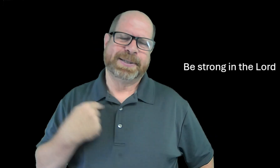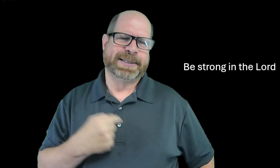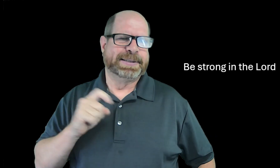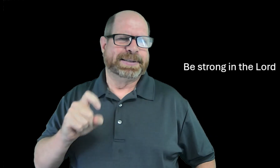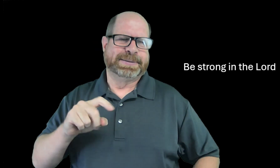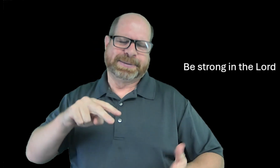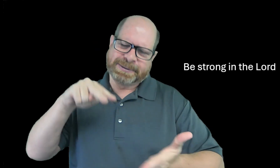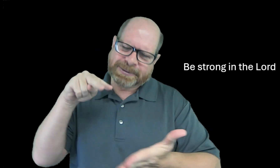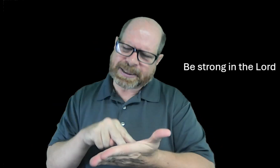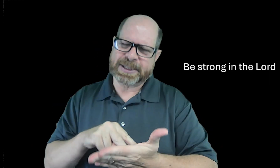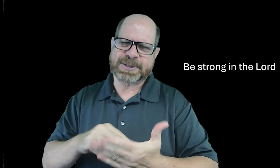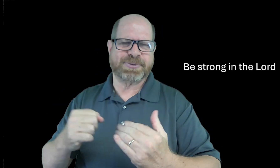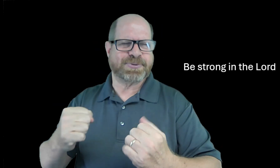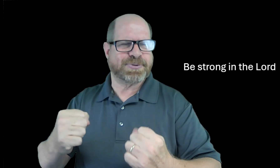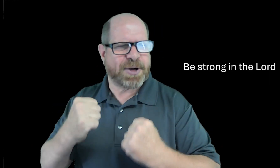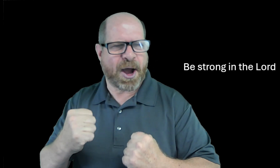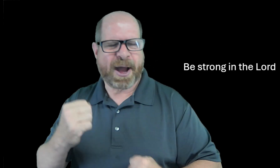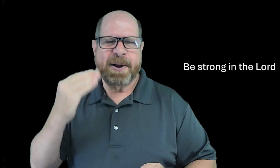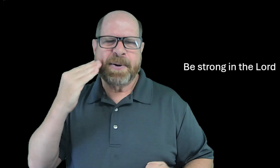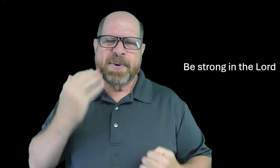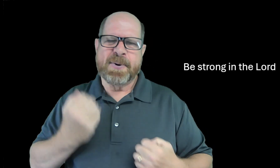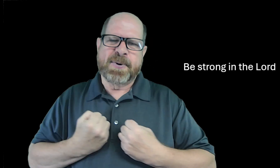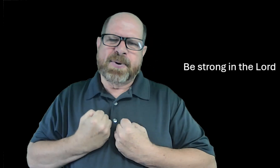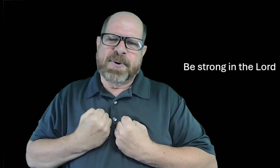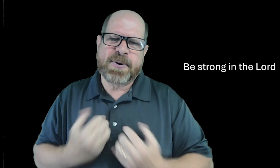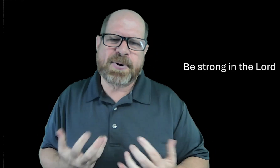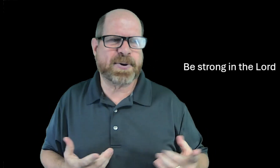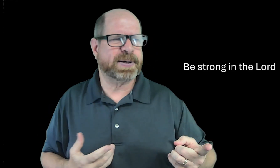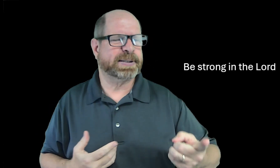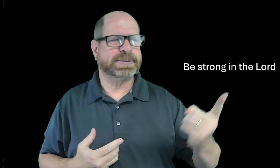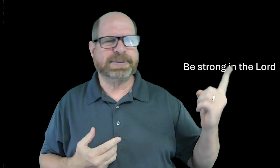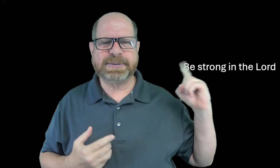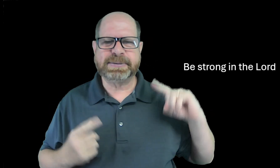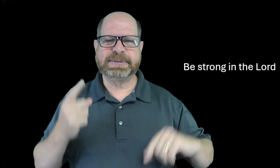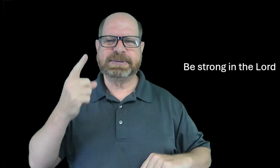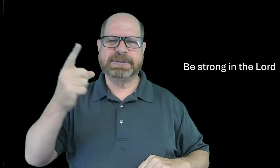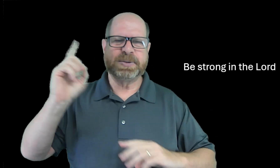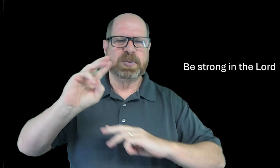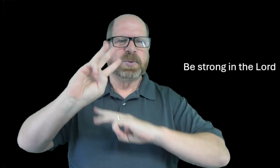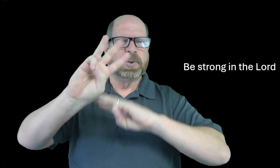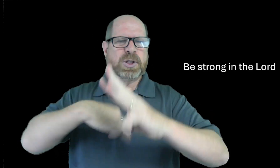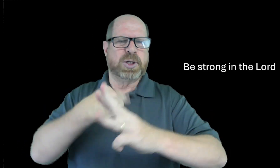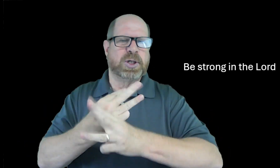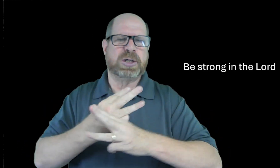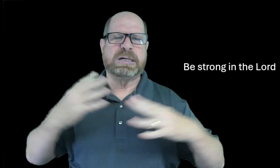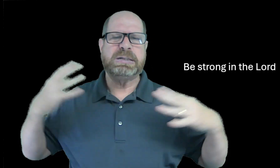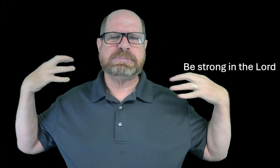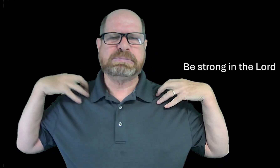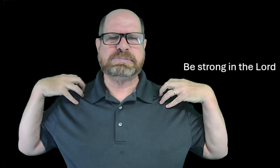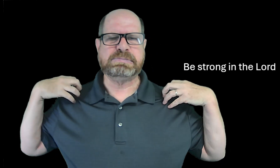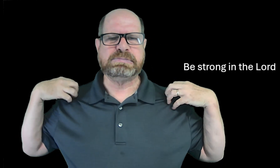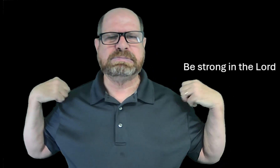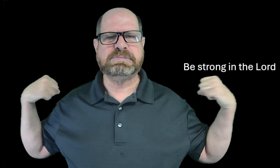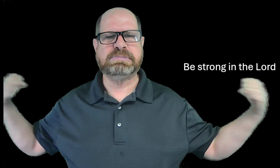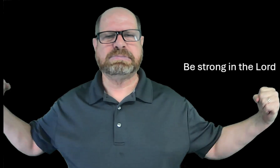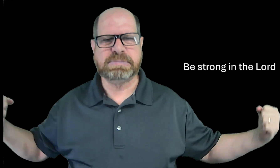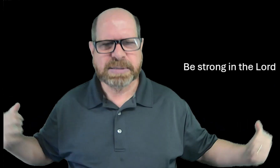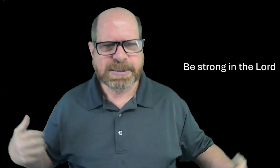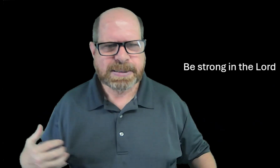Wow, we need to stand and be strong because we could get exhausted from the world pulling at